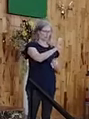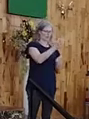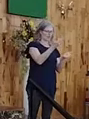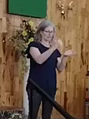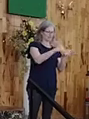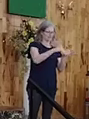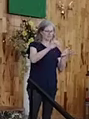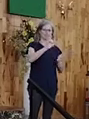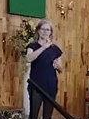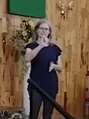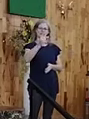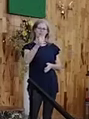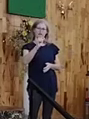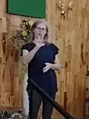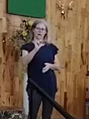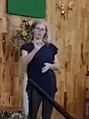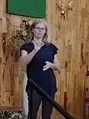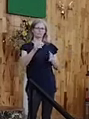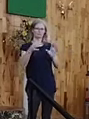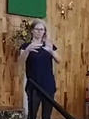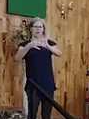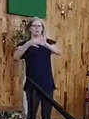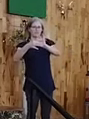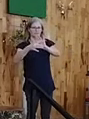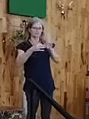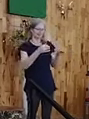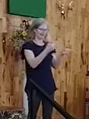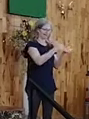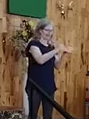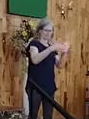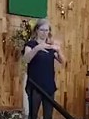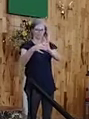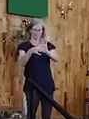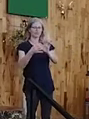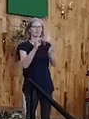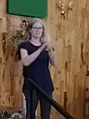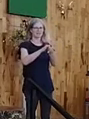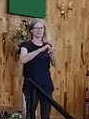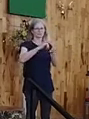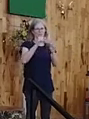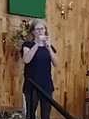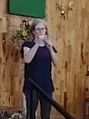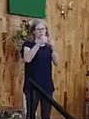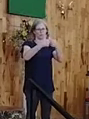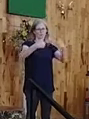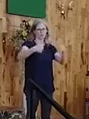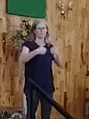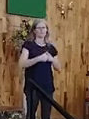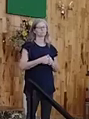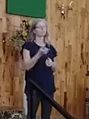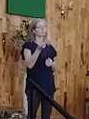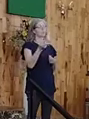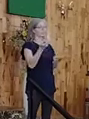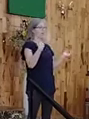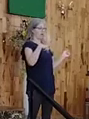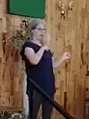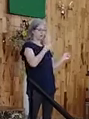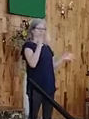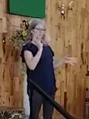ligare, to bind up again. That's religion. And those of us who have joined religious life, who